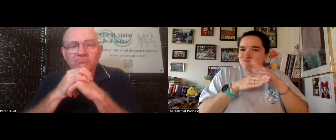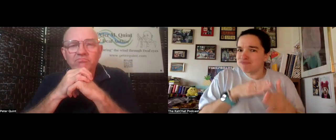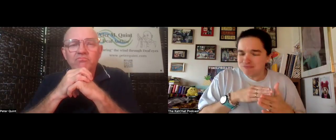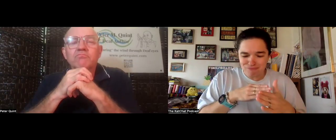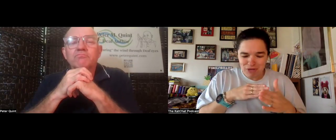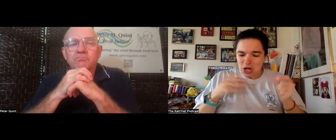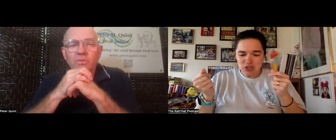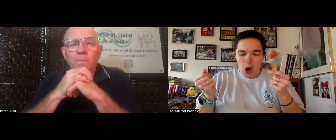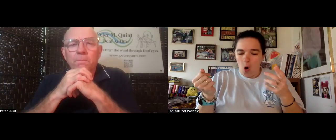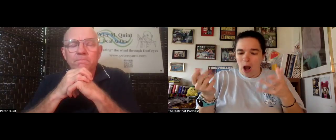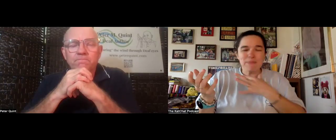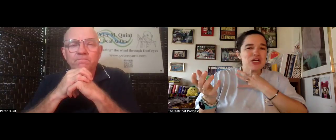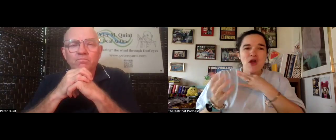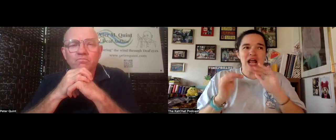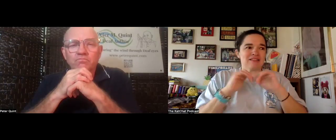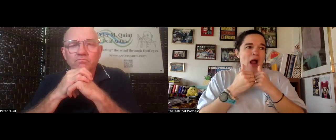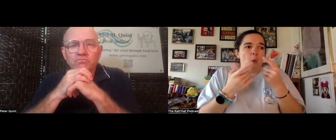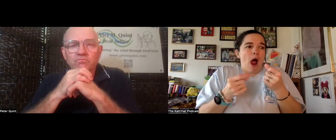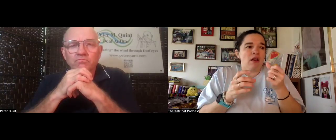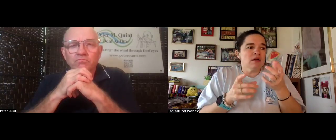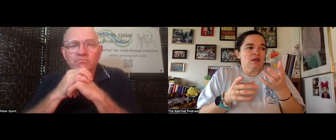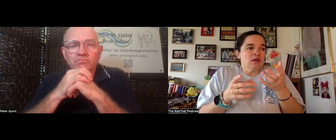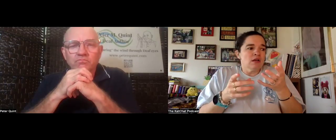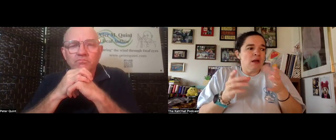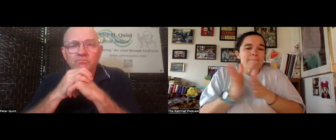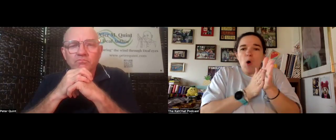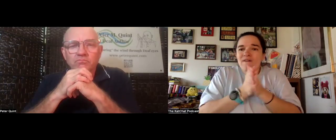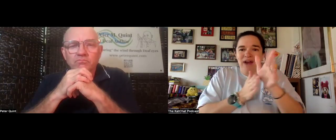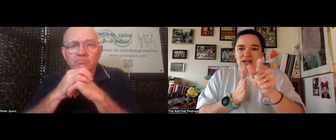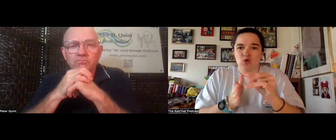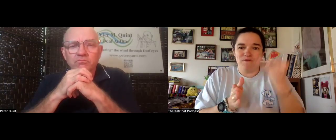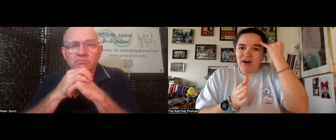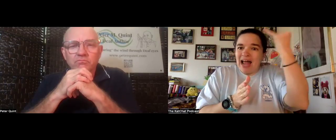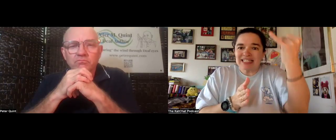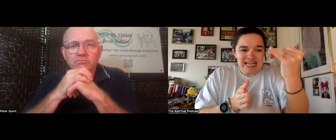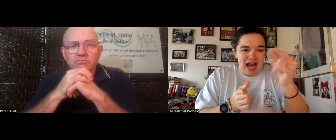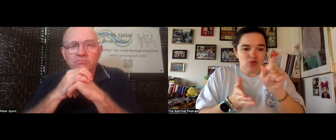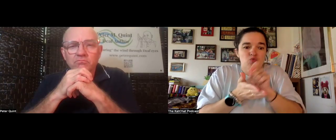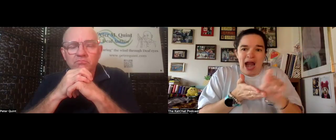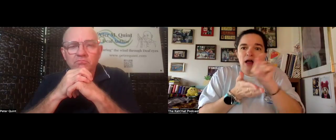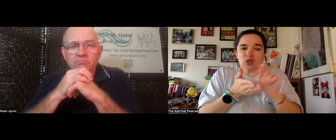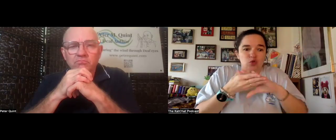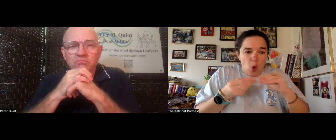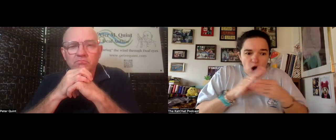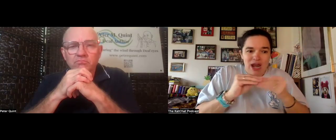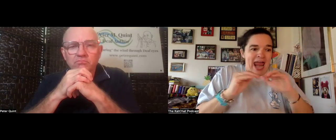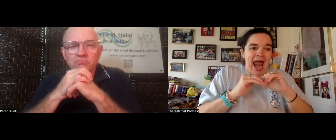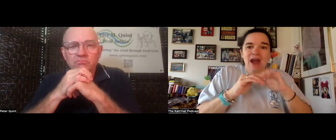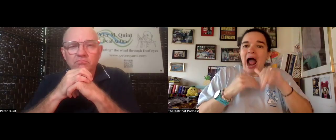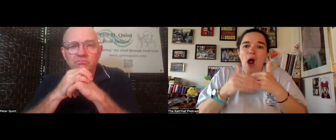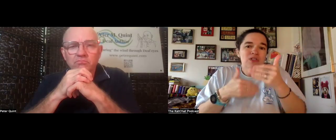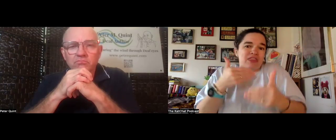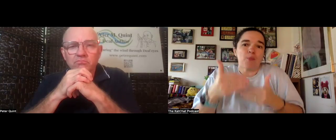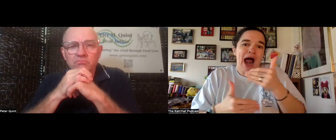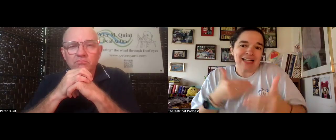amazing. So I'm curious, like, what motivates you for an idea to write a story,